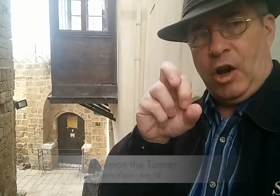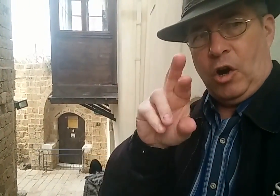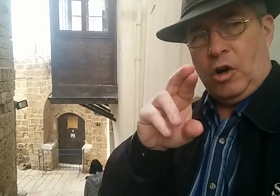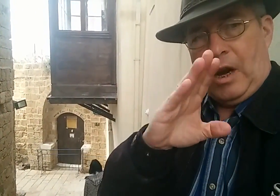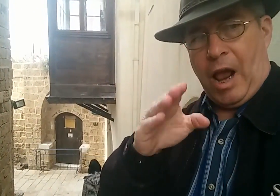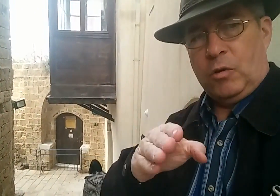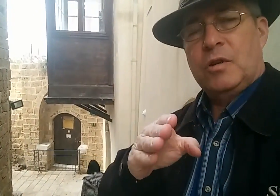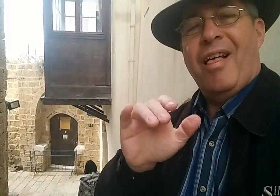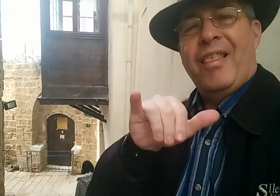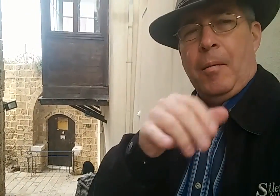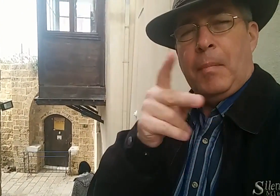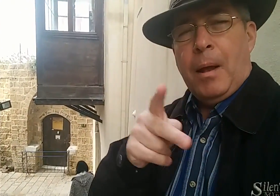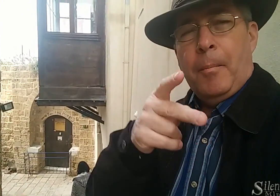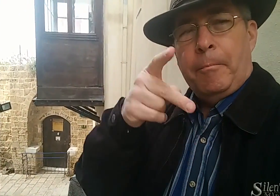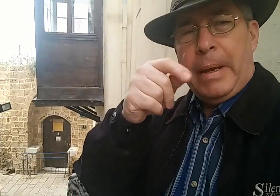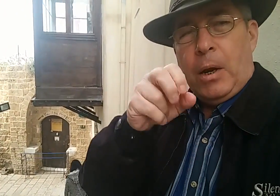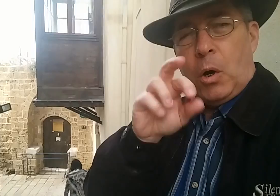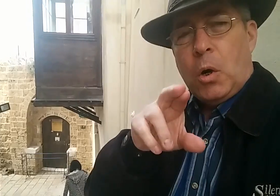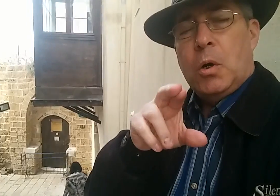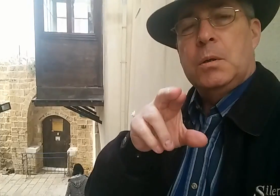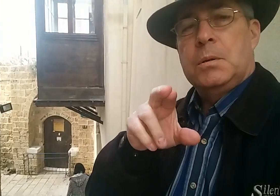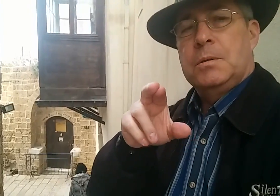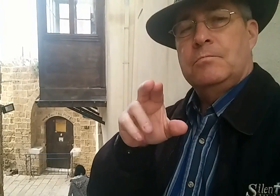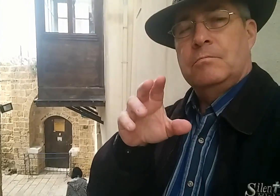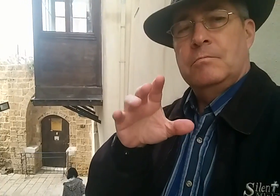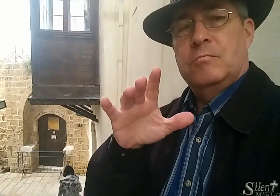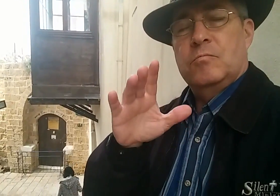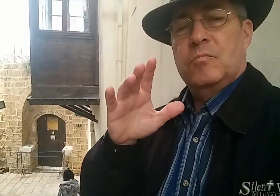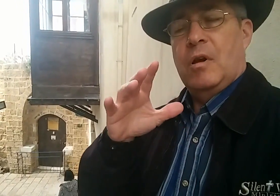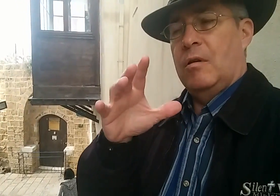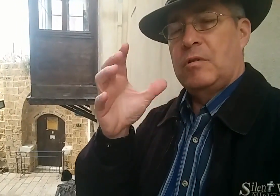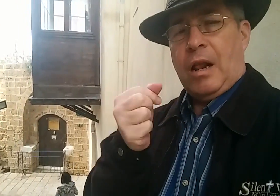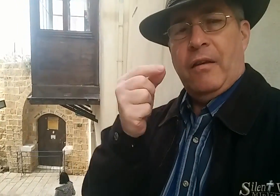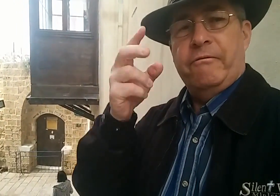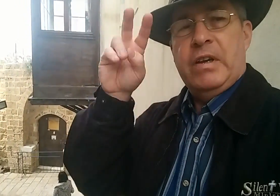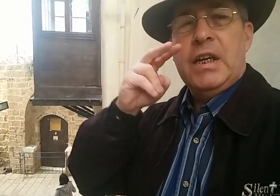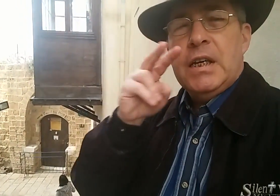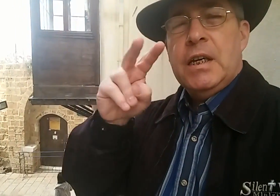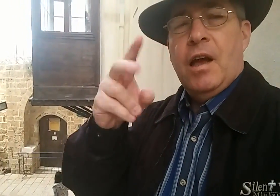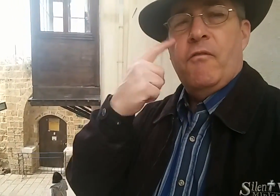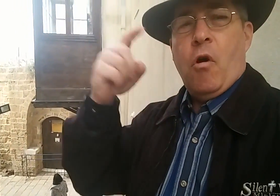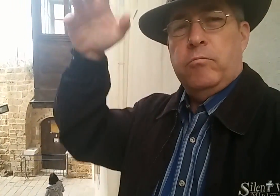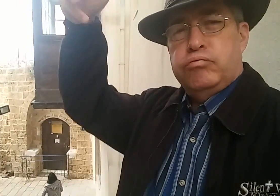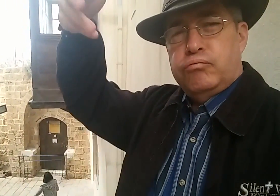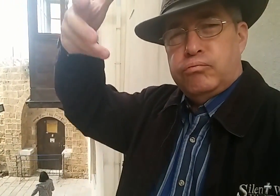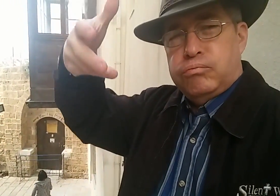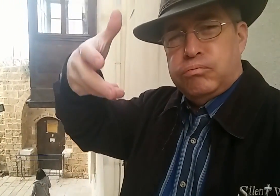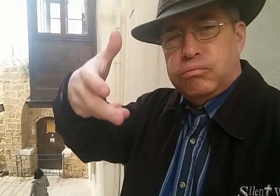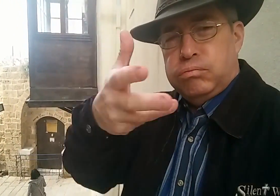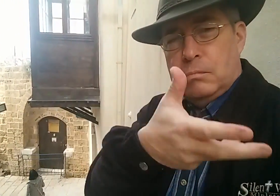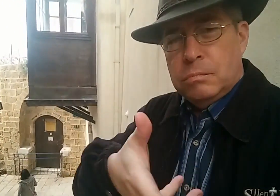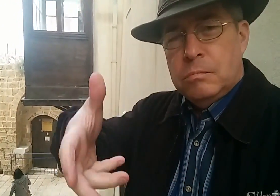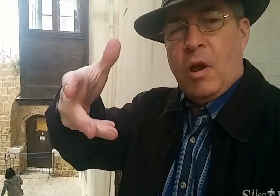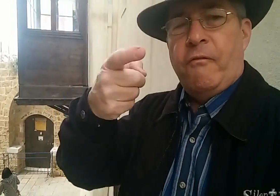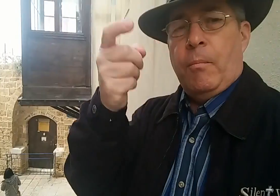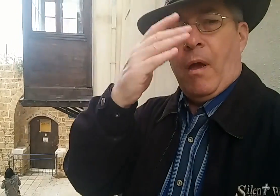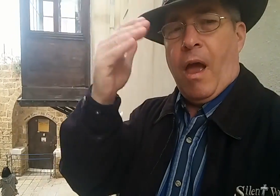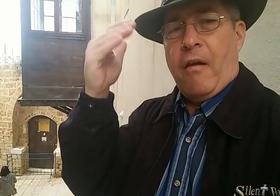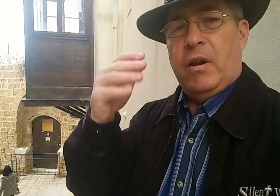Here is also the house of Simon the Tanner. You remember the story of Peter and the vision that he had of the animals coming down from